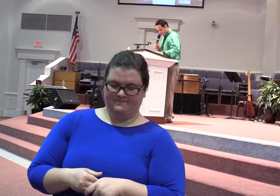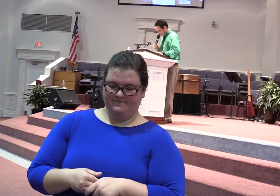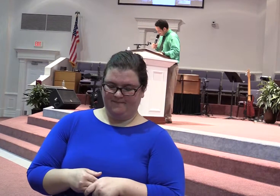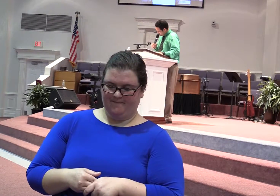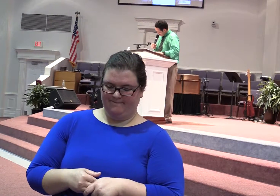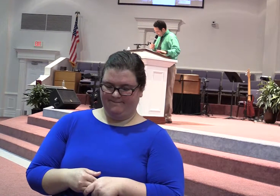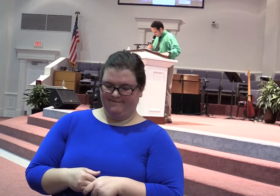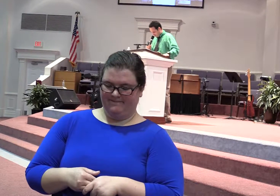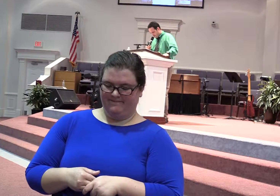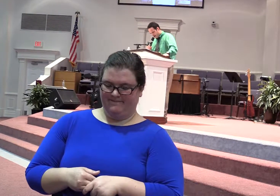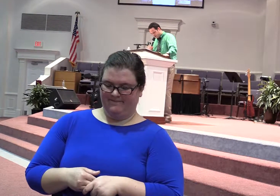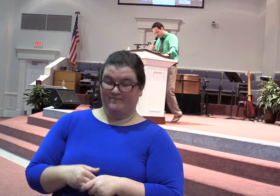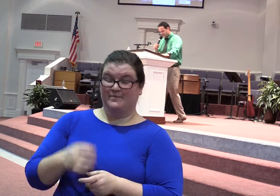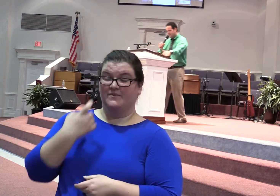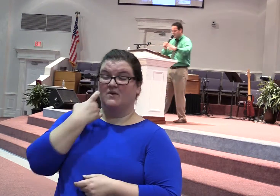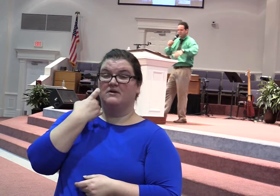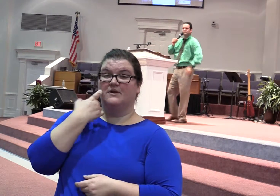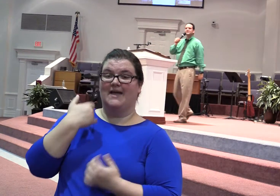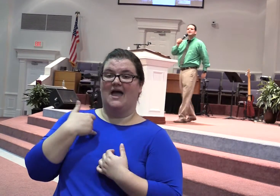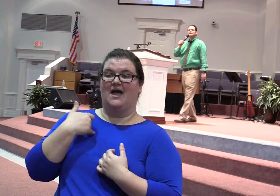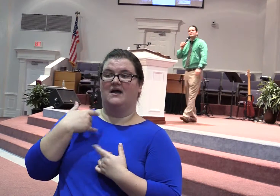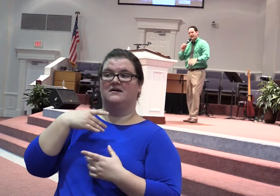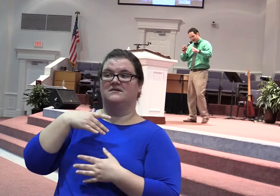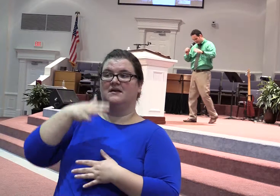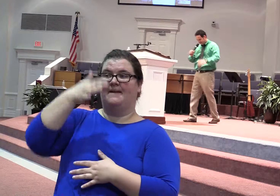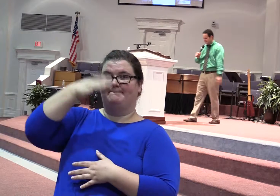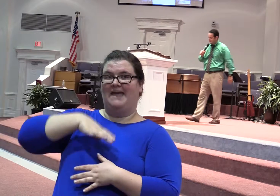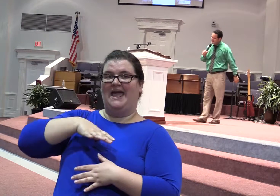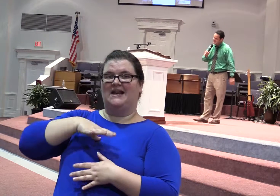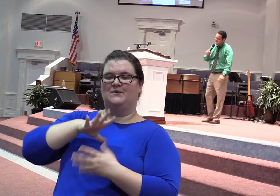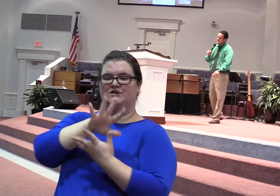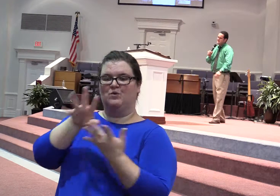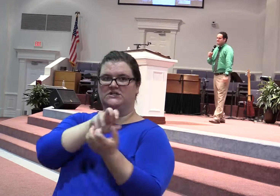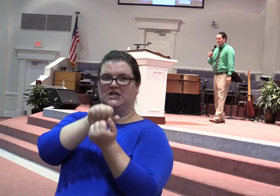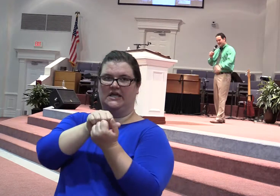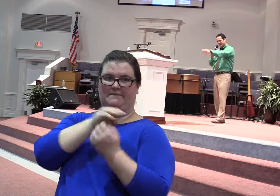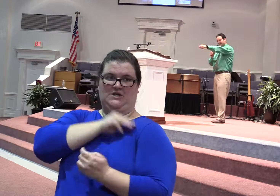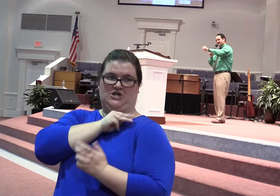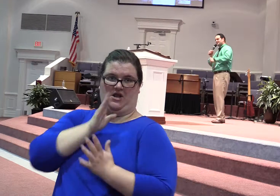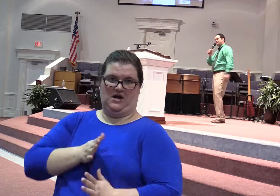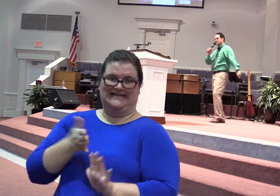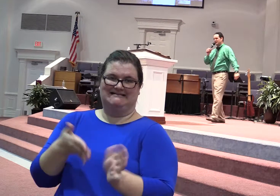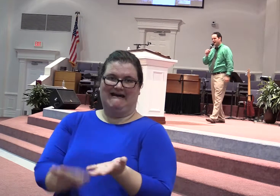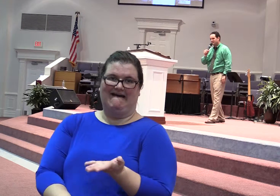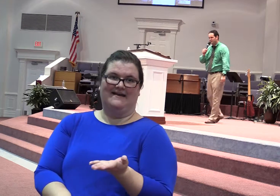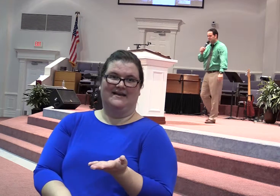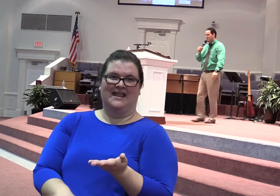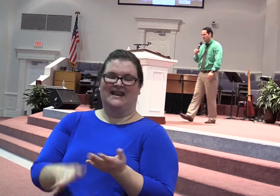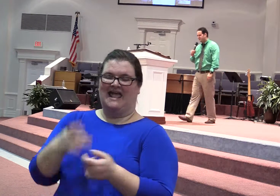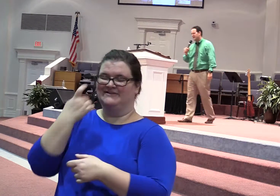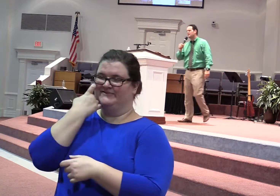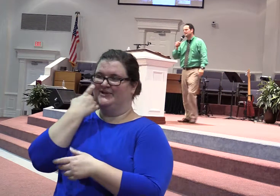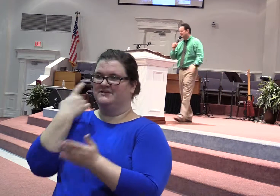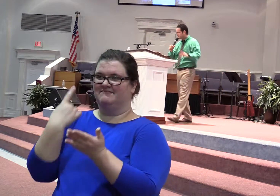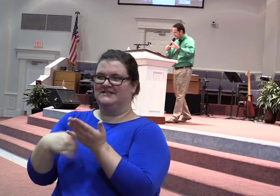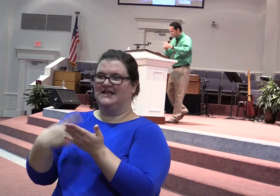Hallelujah. Amen. Recently, we had Brother Demersian pass. Amen. Right. Yeah. I talked to Brother Hattaball this morning.